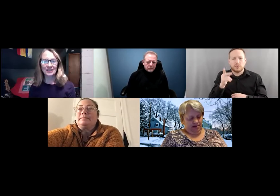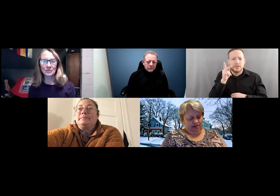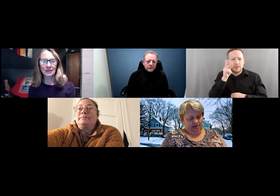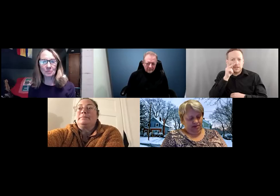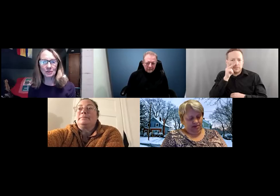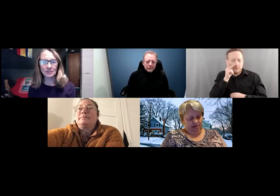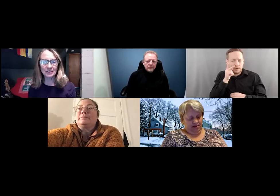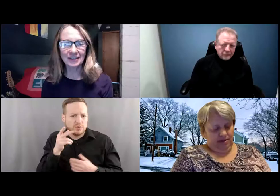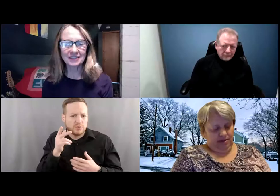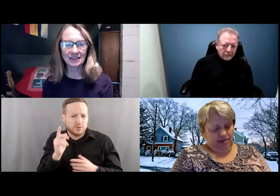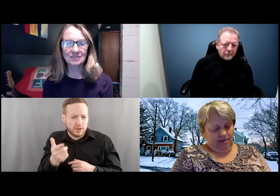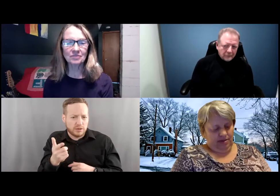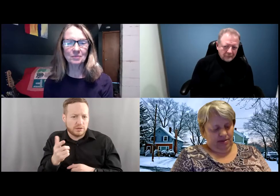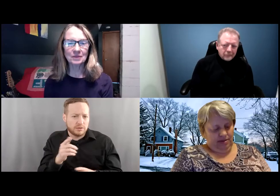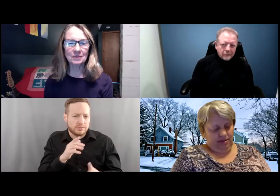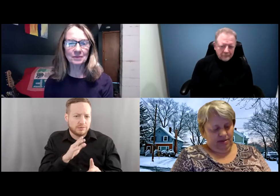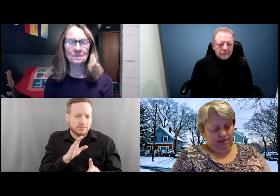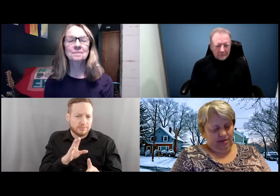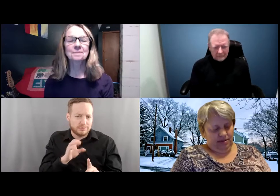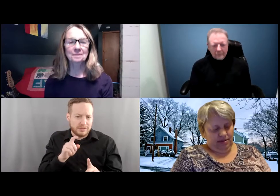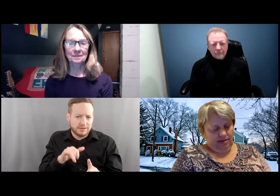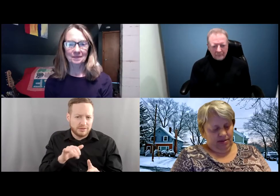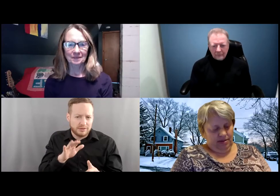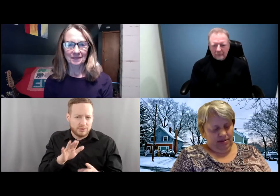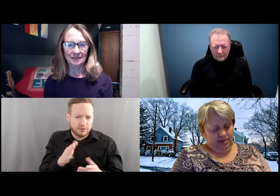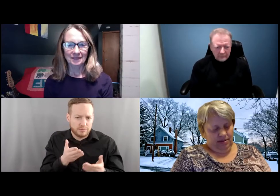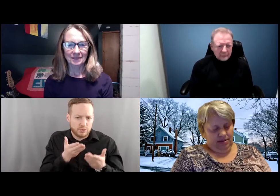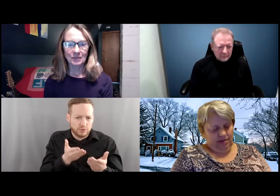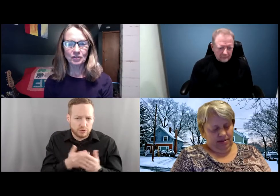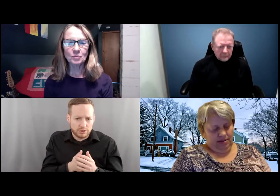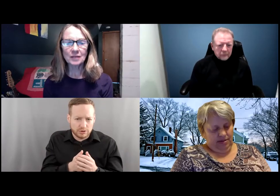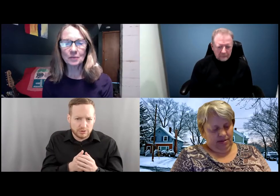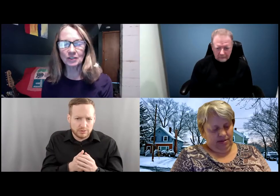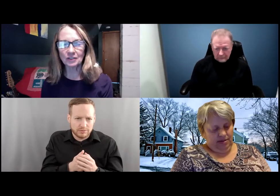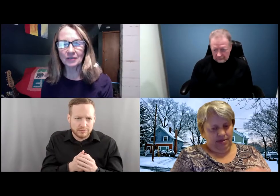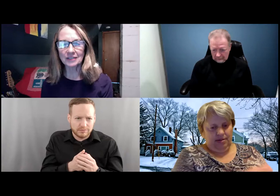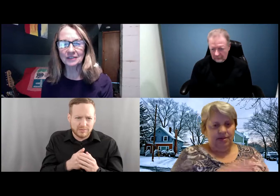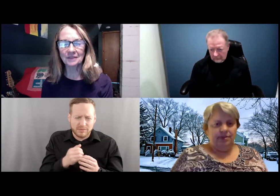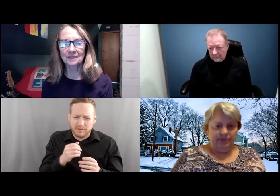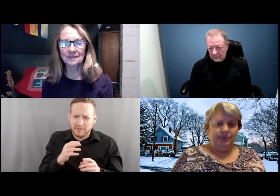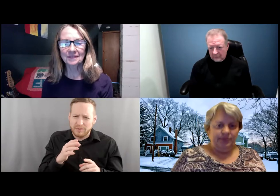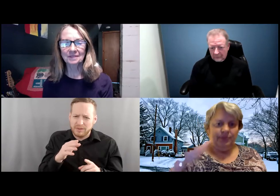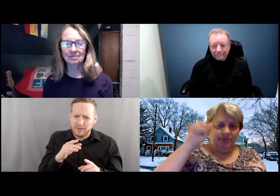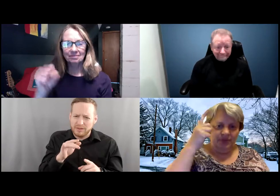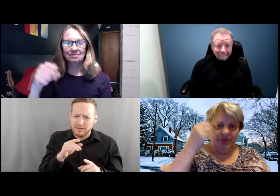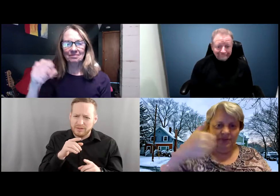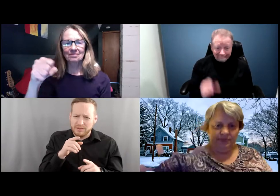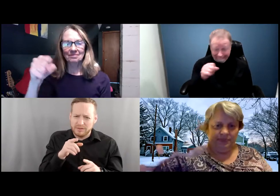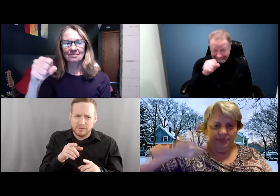Okay, so we have a motion and a second from Kimmy. Betsy, you made a motion, correct?